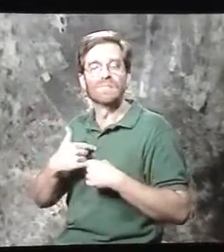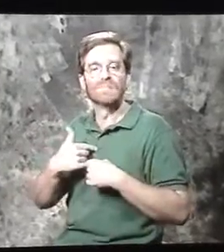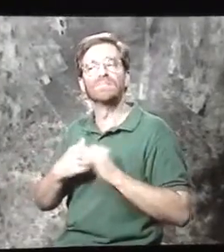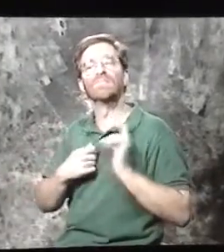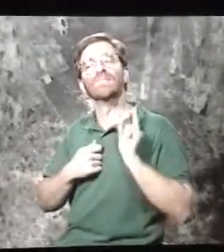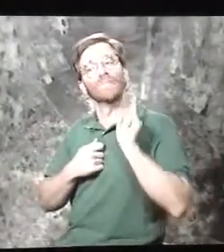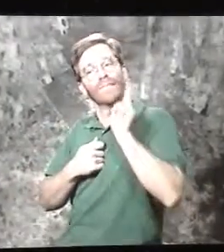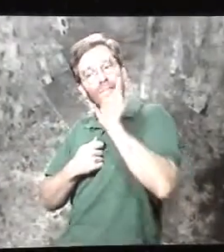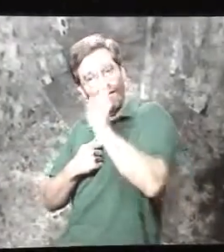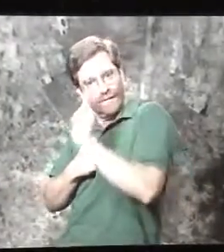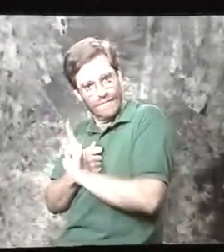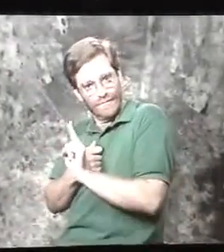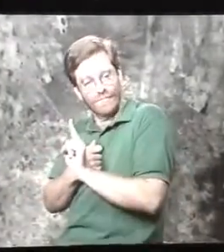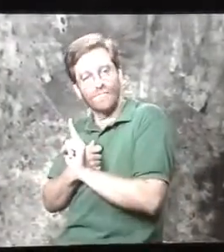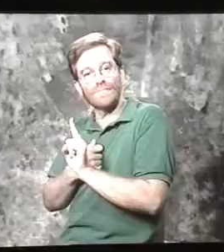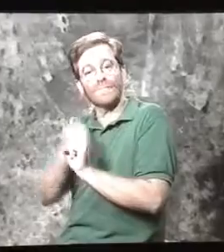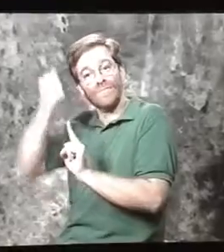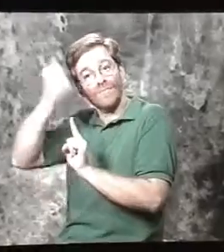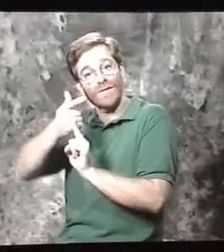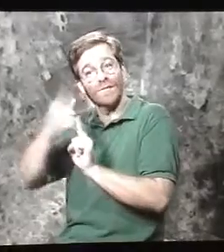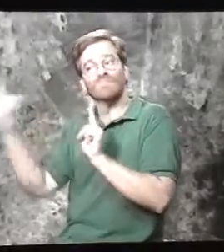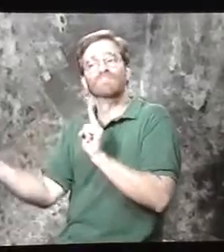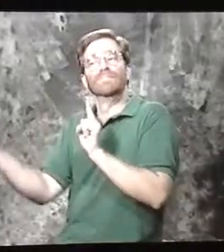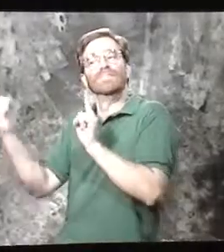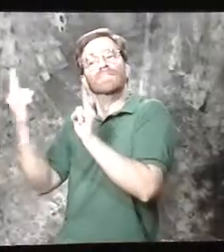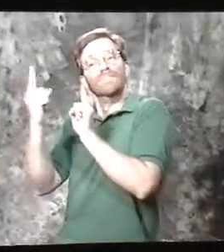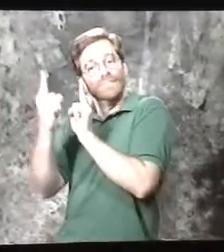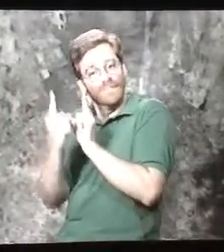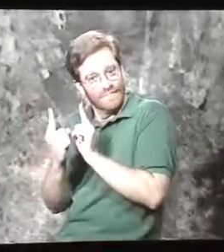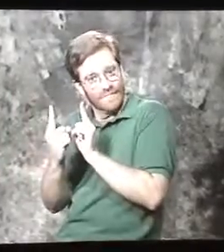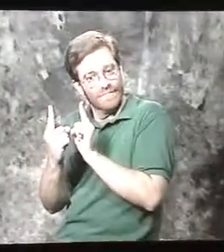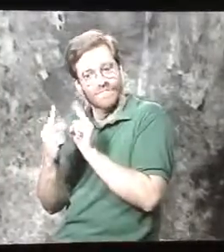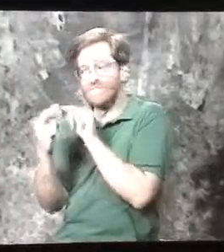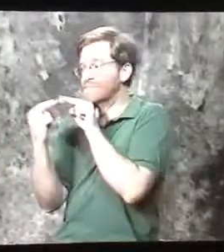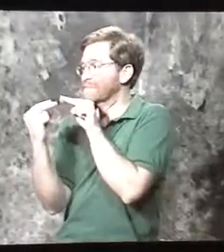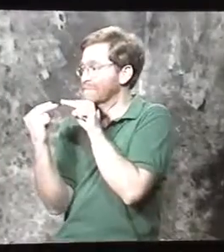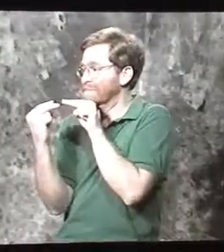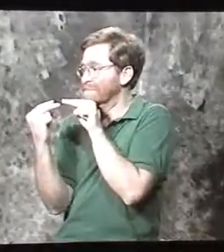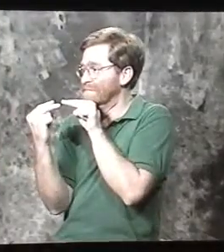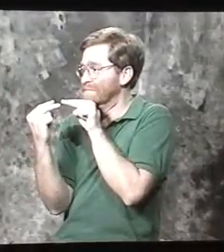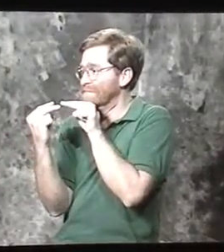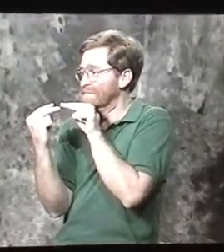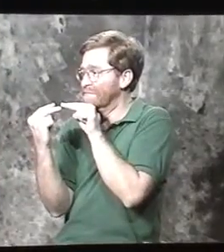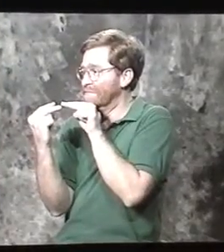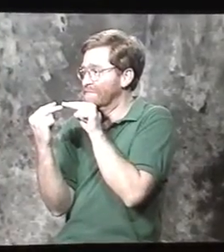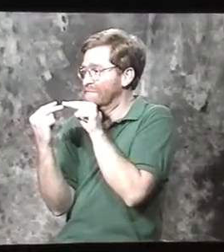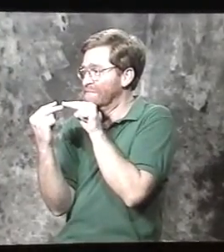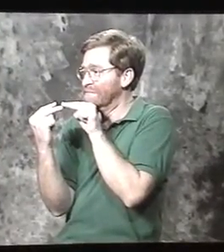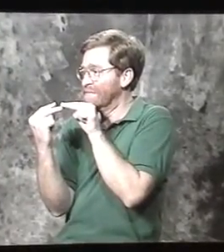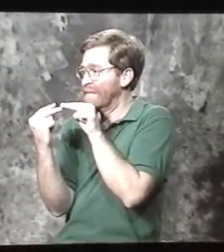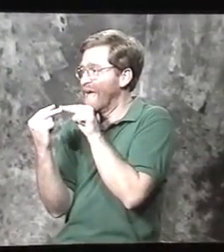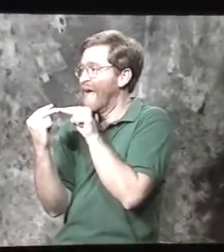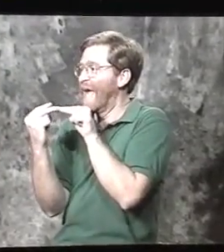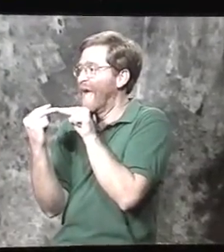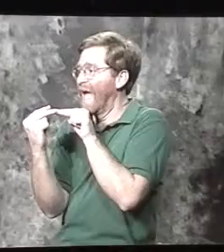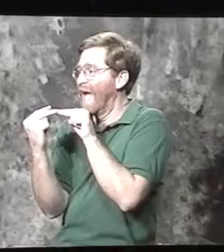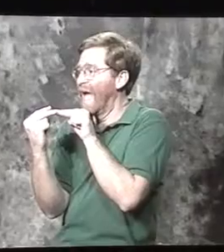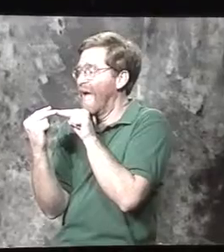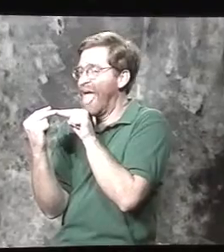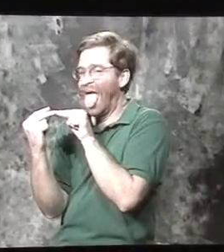So one time I went home for Thanksgiving weekend, and my brother, he came home for Thanksgiving weekend as well. We both sat there and we looked at each other, and we went to a